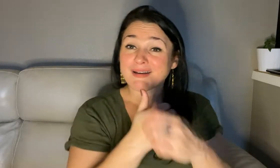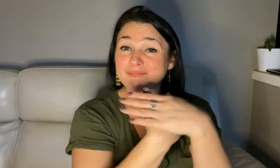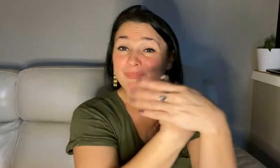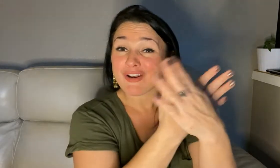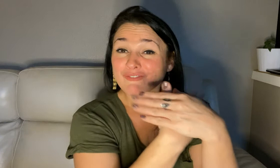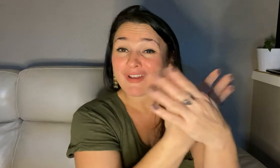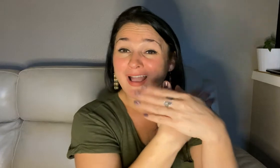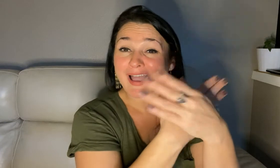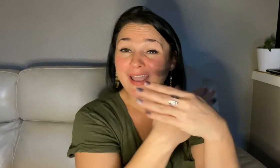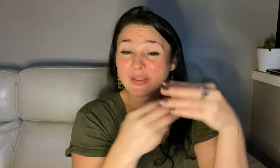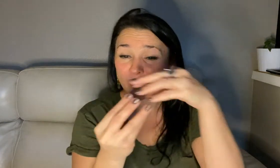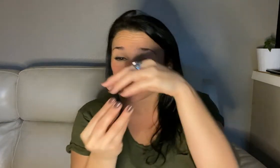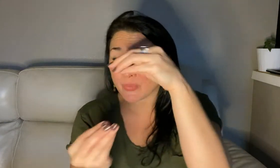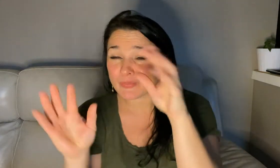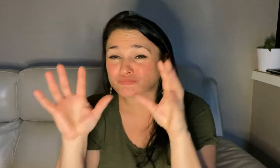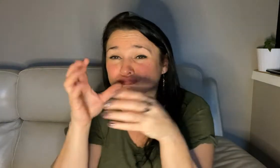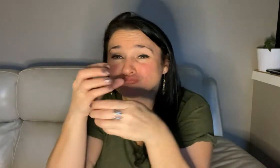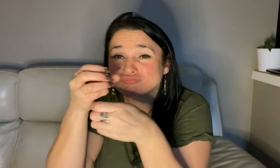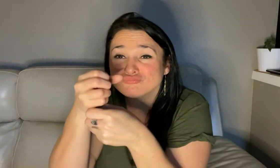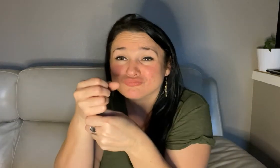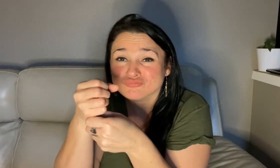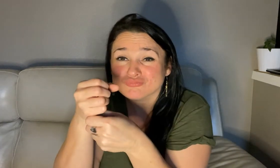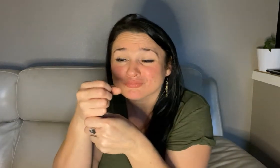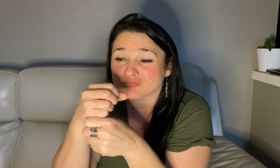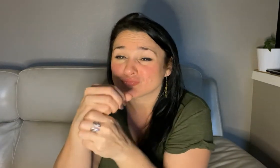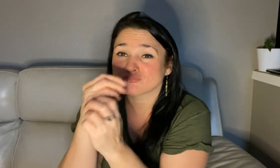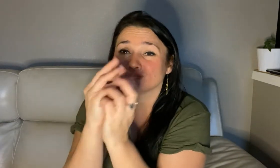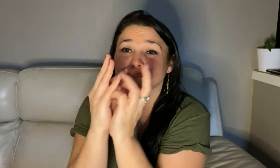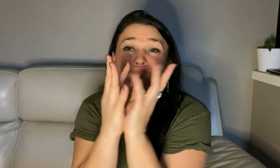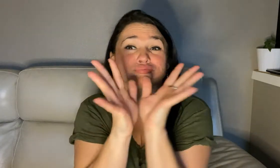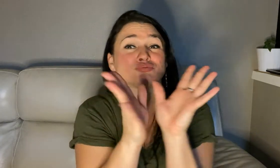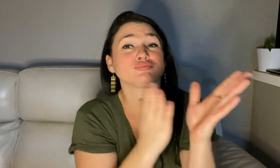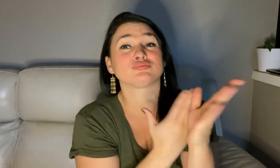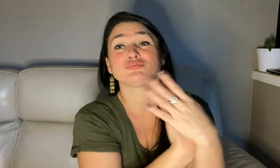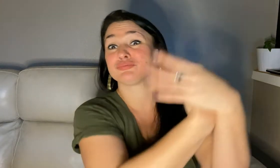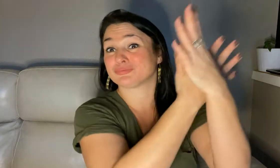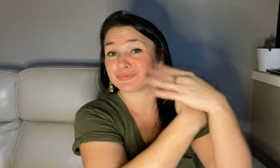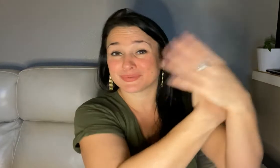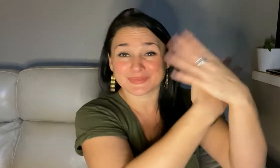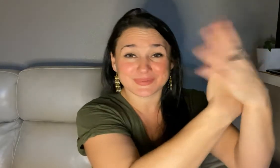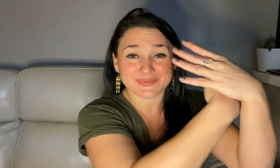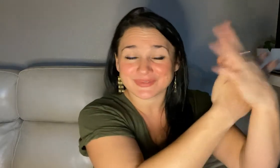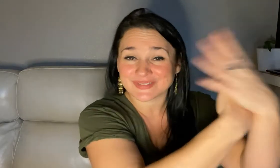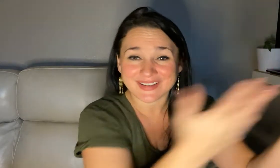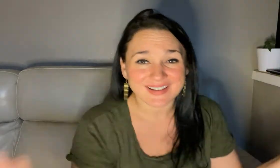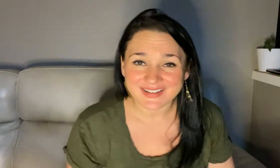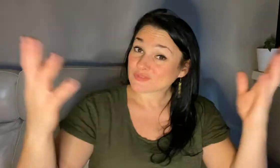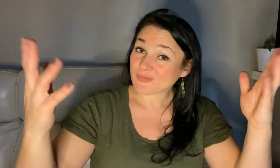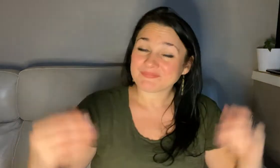and change like a butterfly from its cocoon stage, blossoming up to flying in the sky.